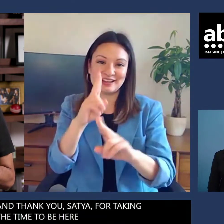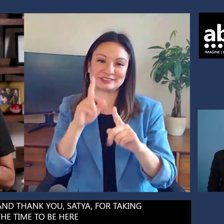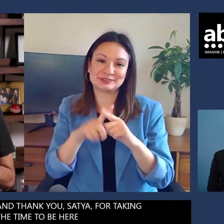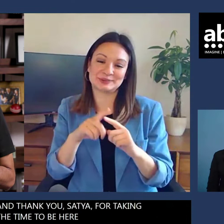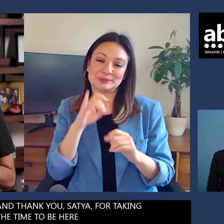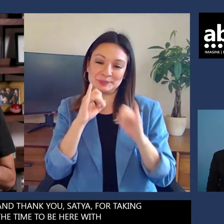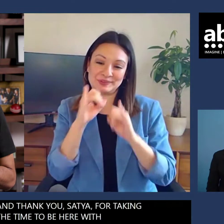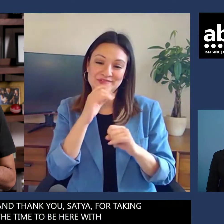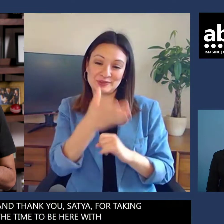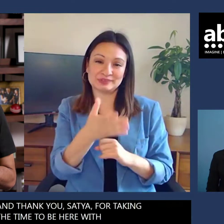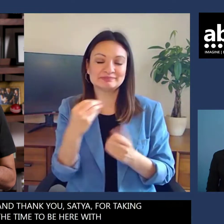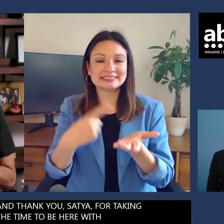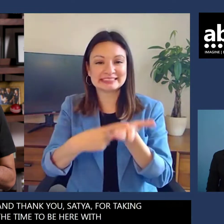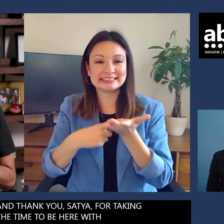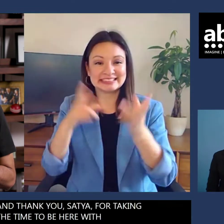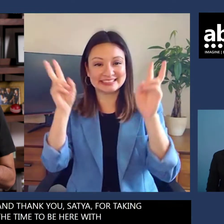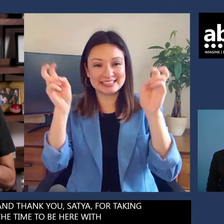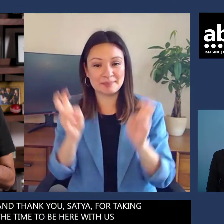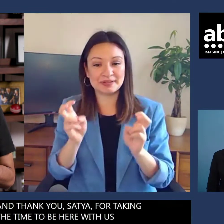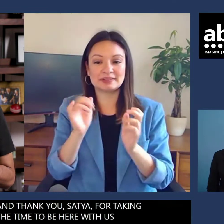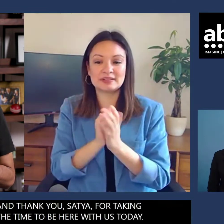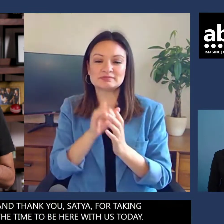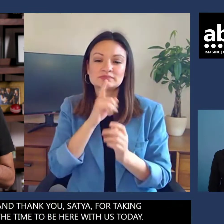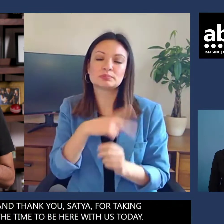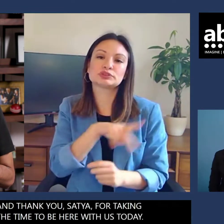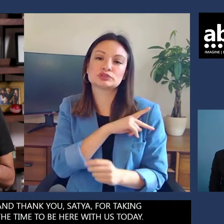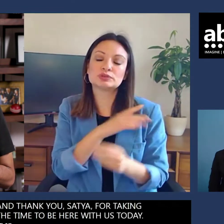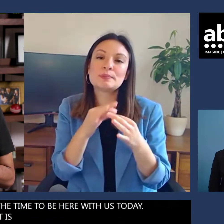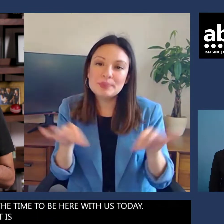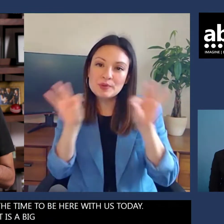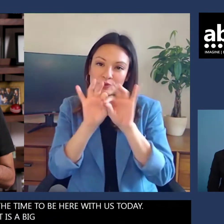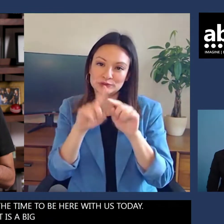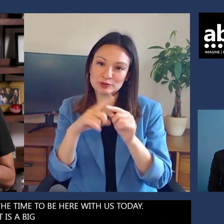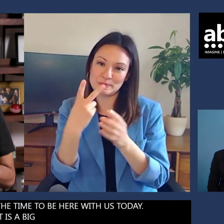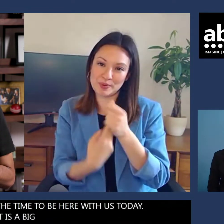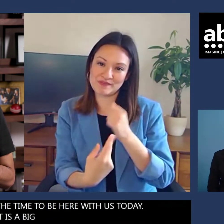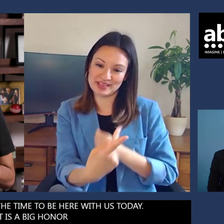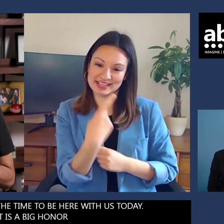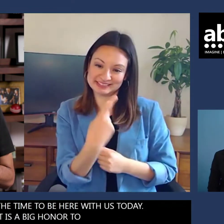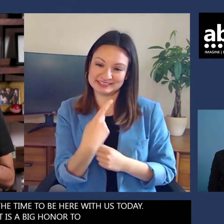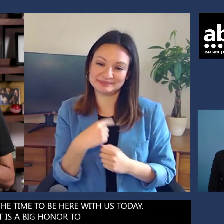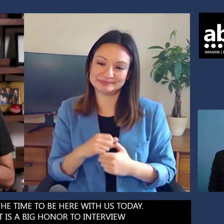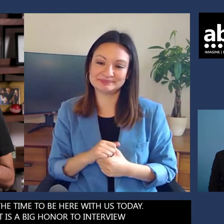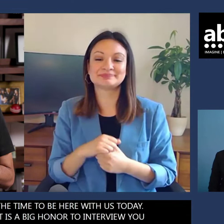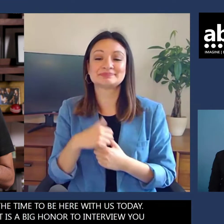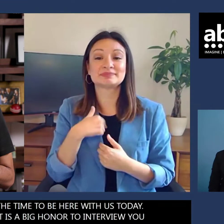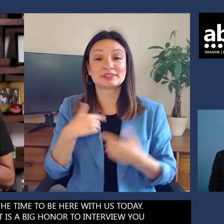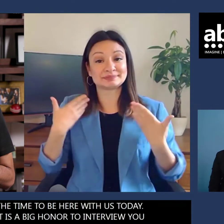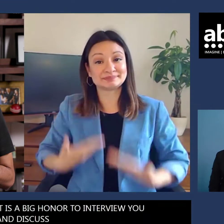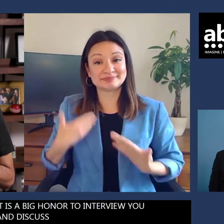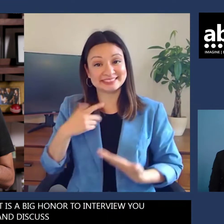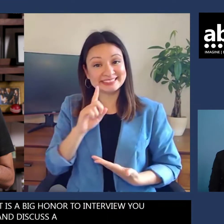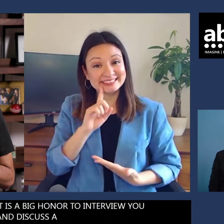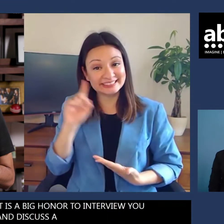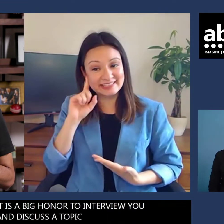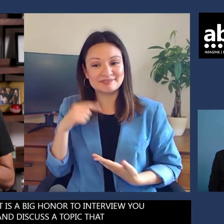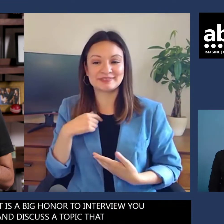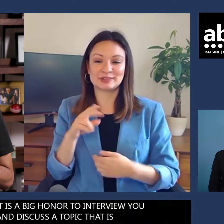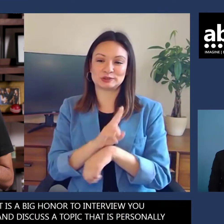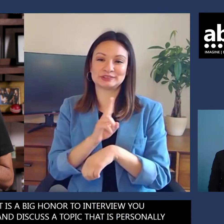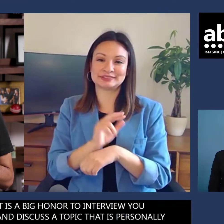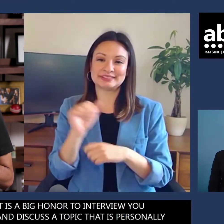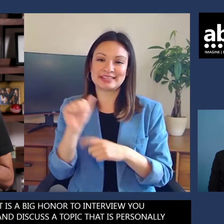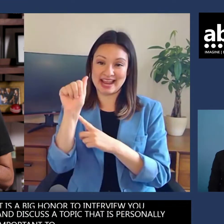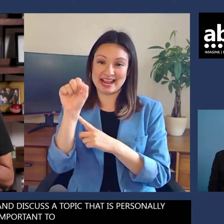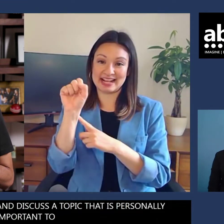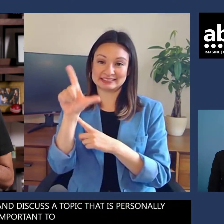It is a big honor to interview you and discuss a topic that is personally important to both of us. As a person